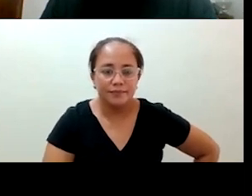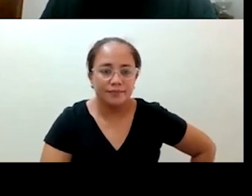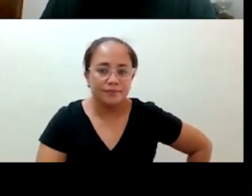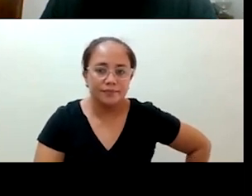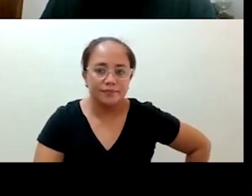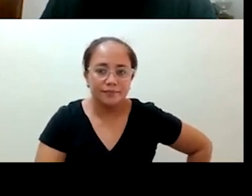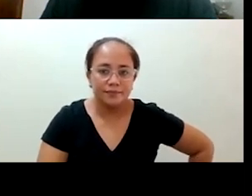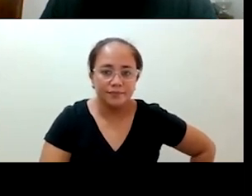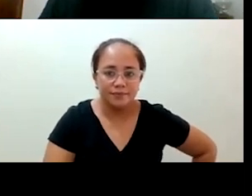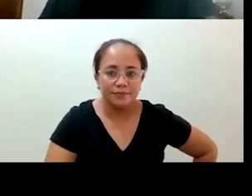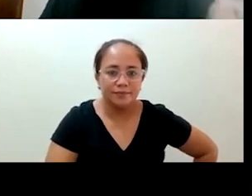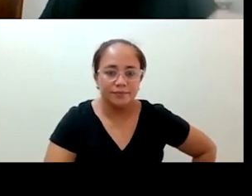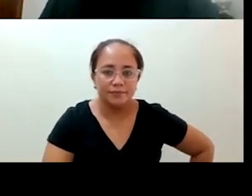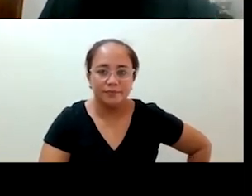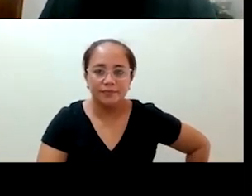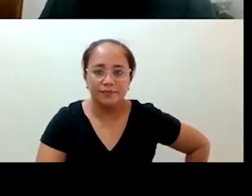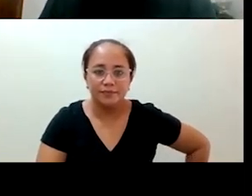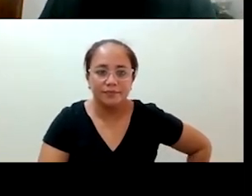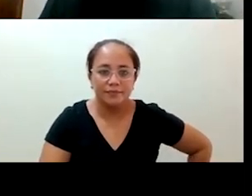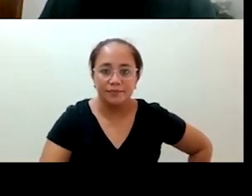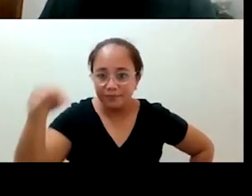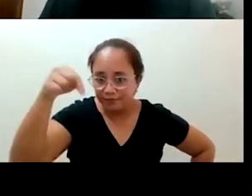Okay. Go down.